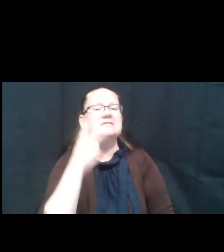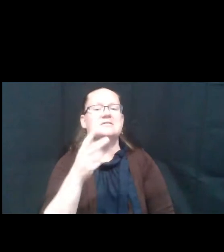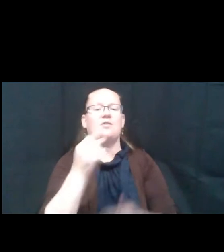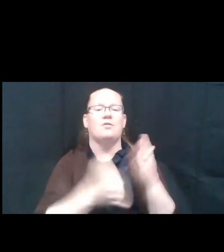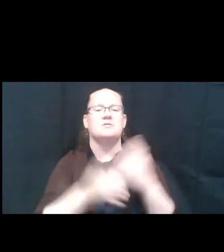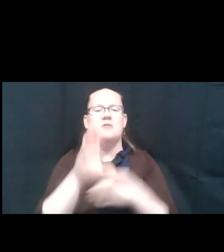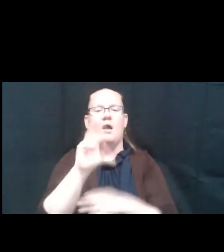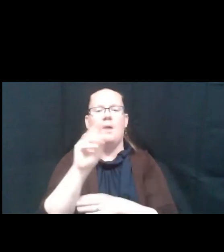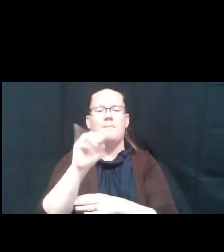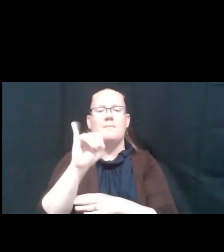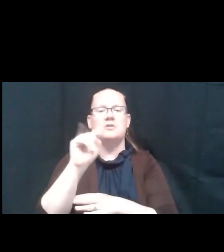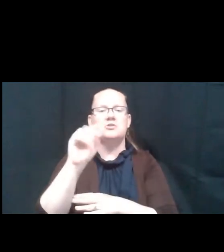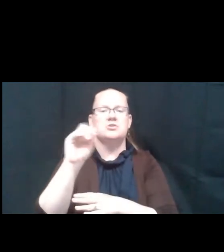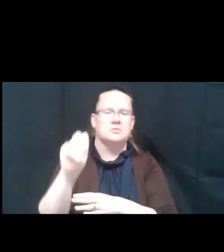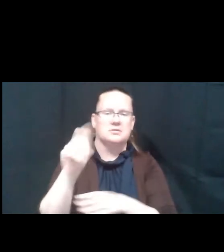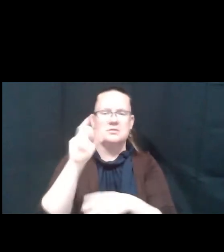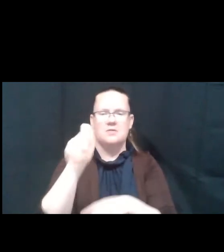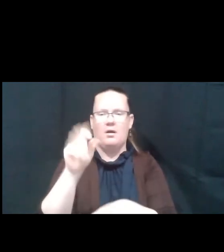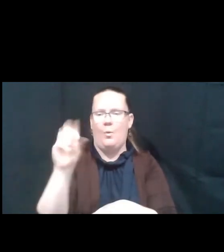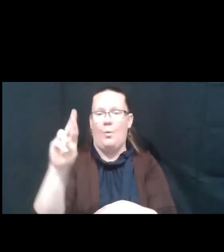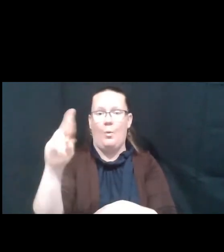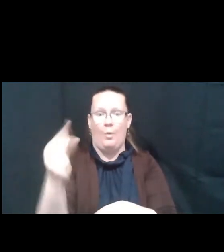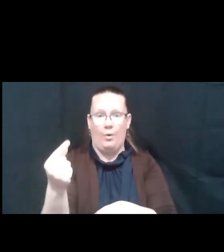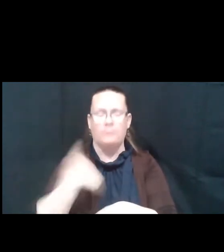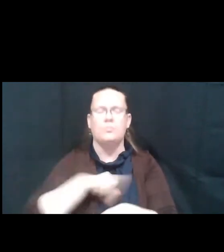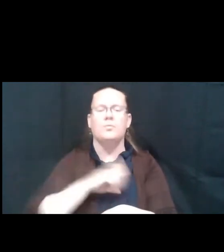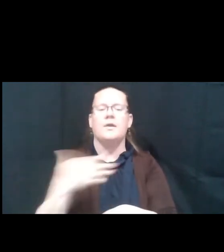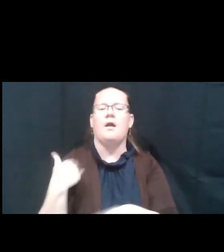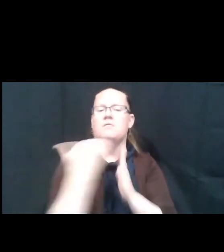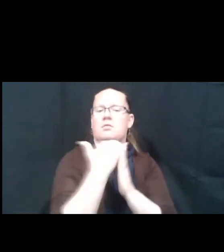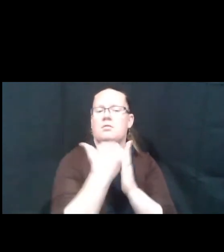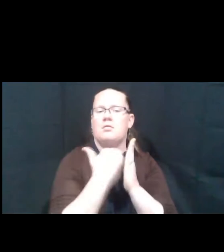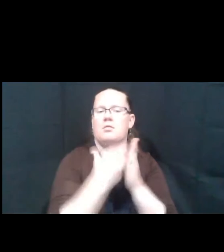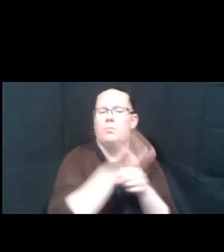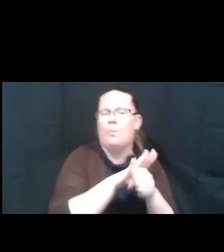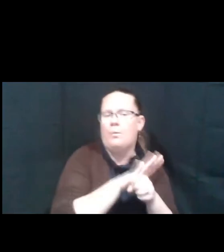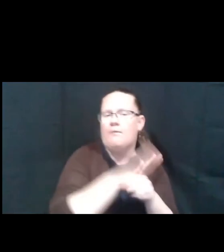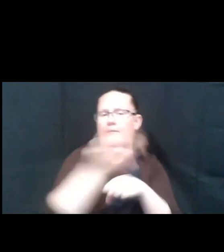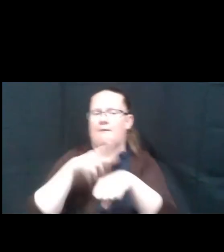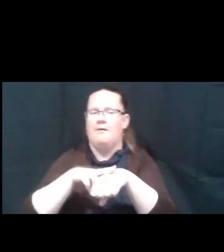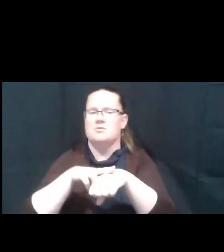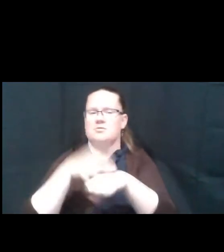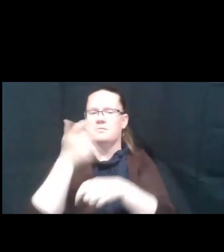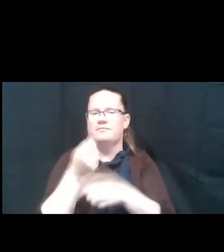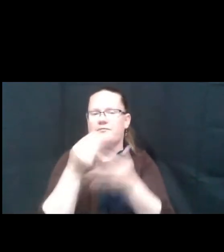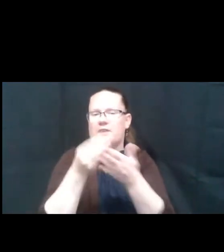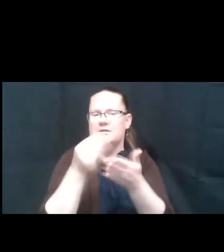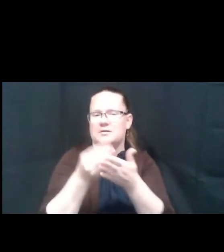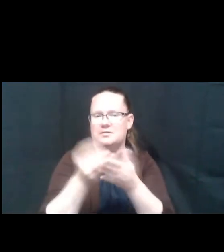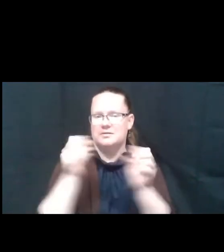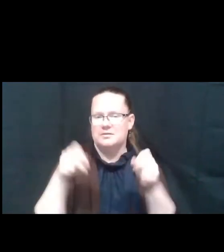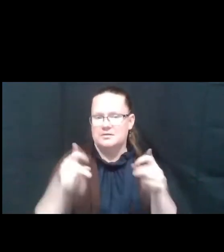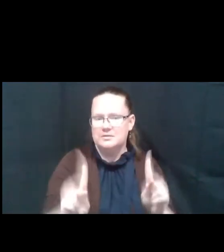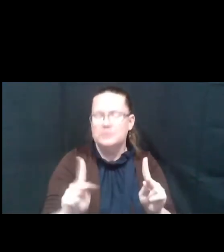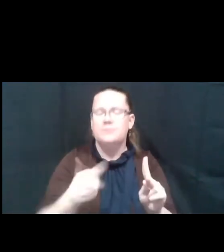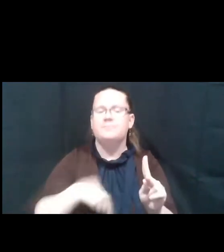and ongoing list of local and national funding opportunities. We were able to pull